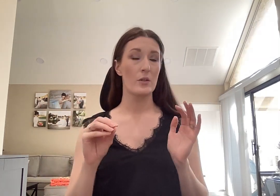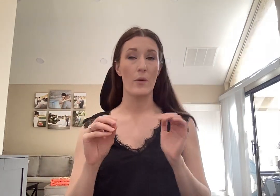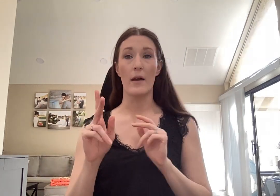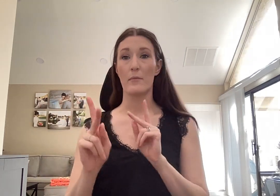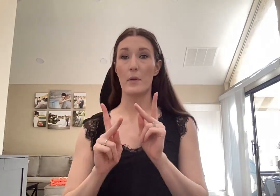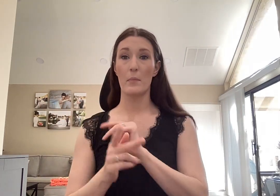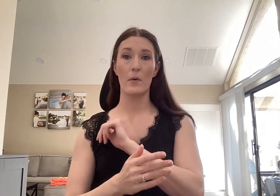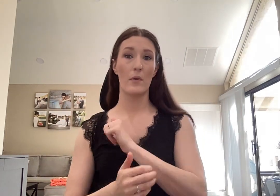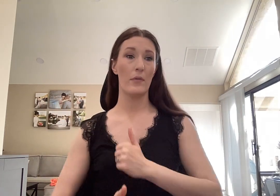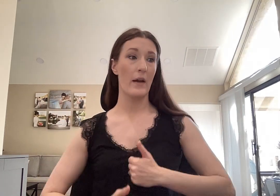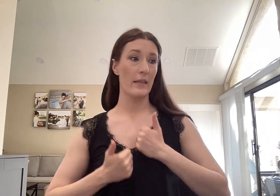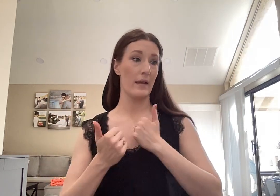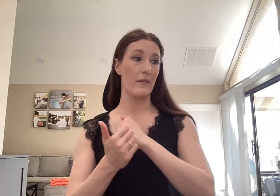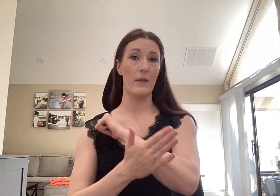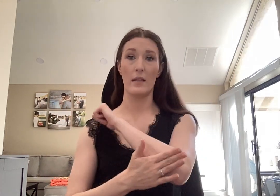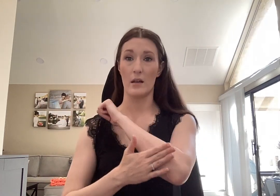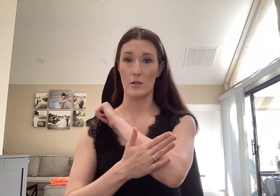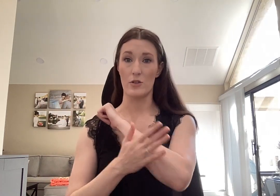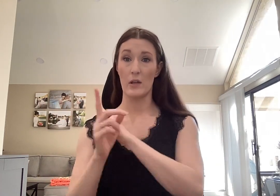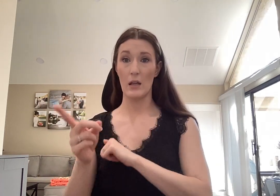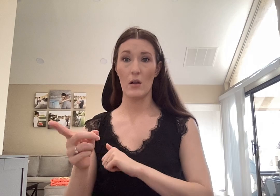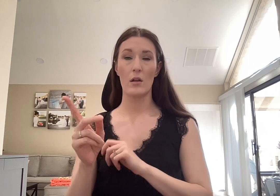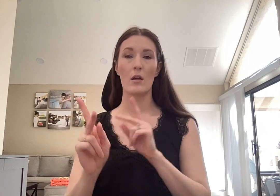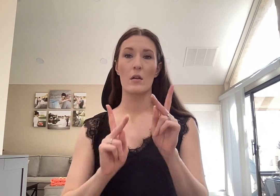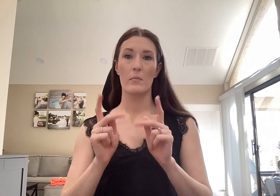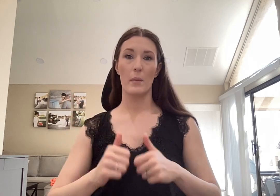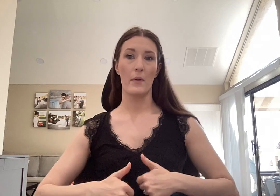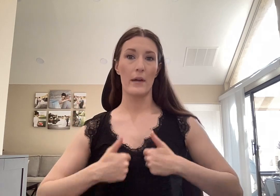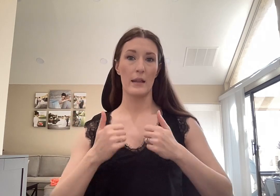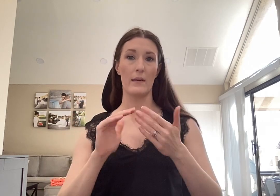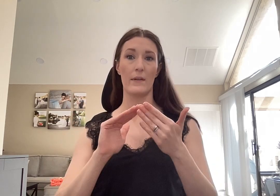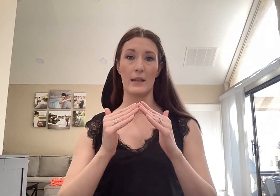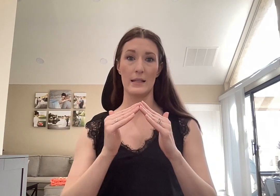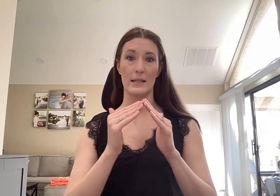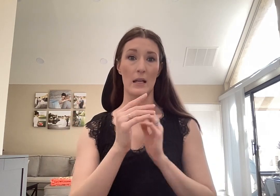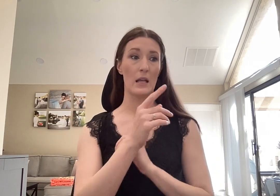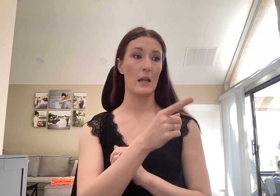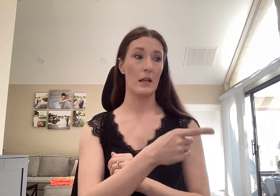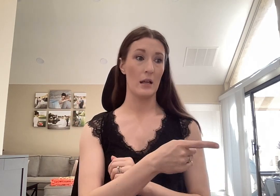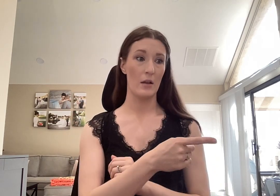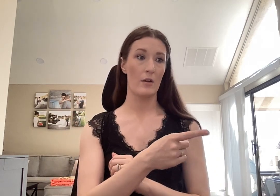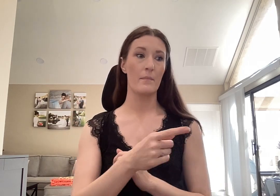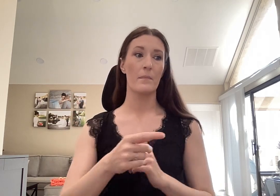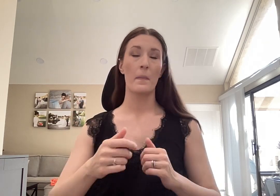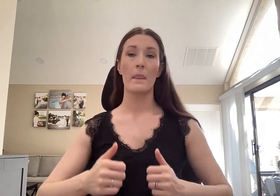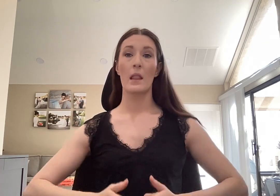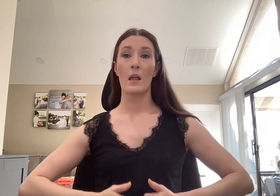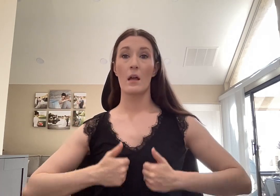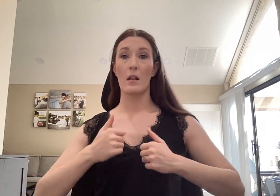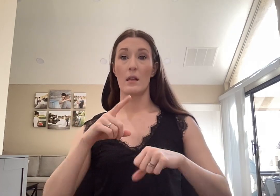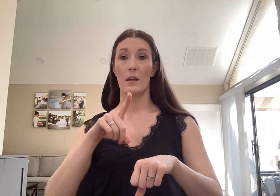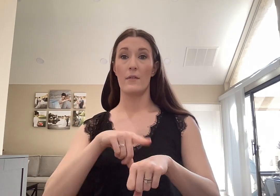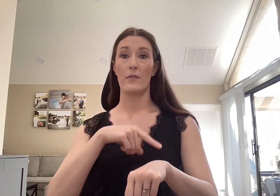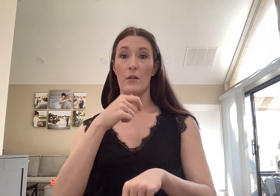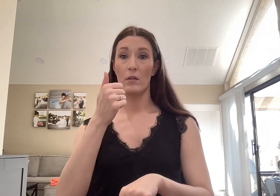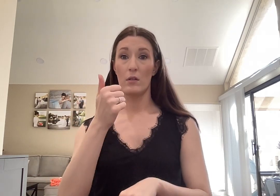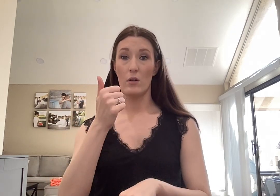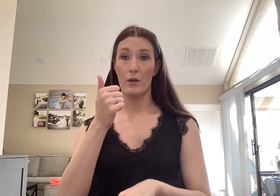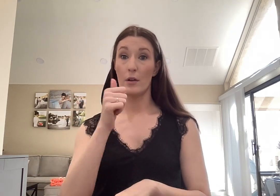we have people that live in the country here, people that live in the city here, live longer.